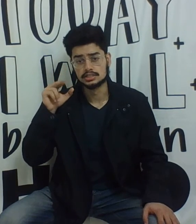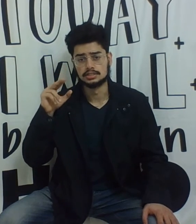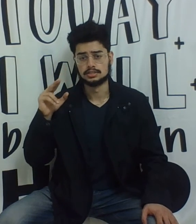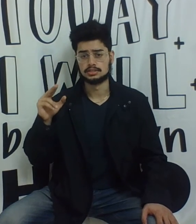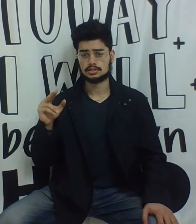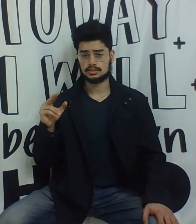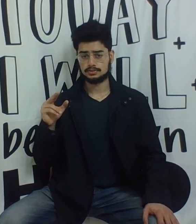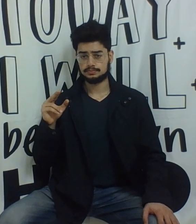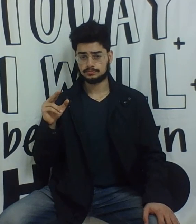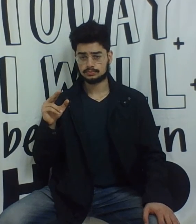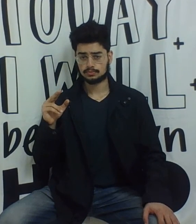diseases,